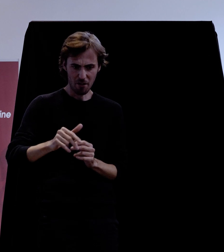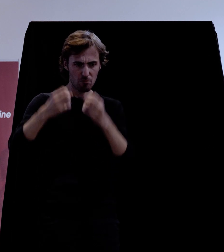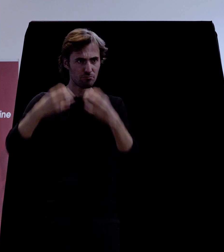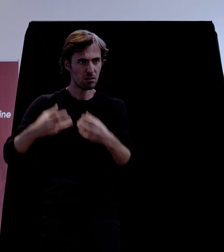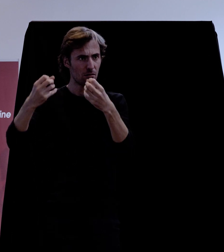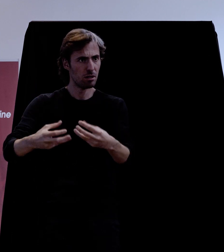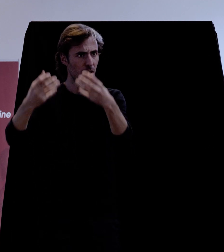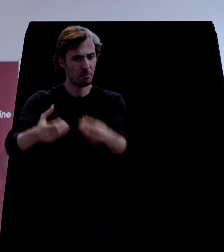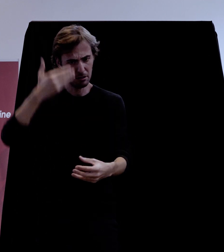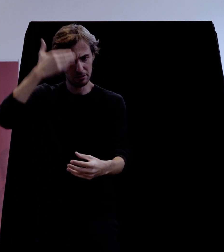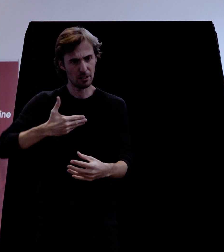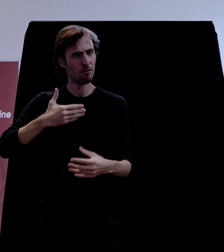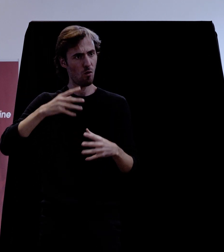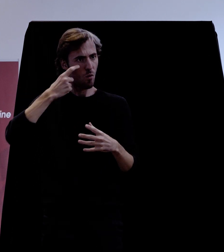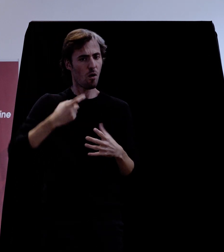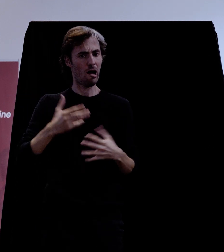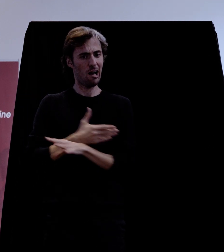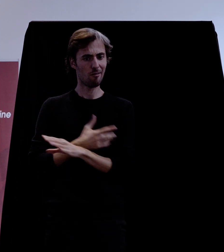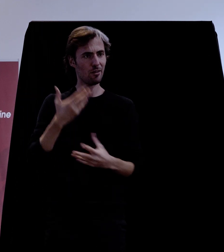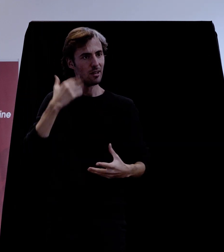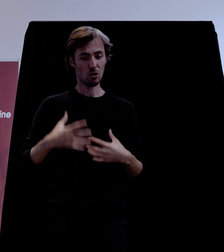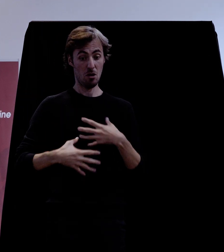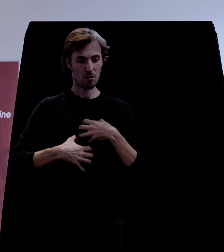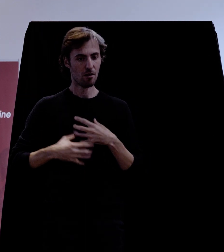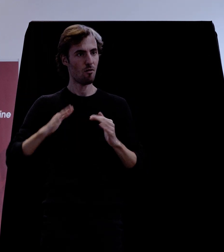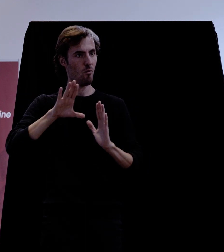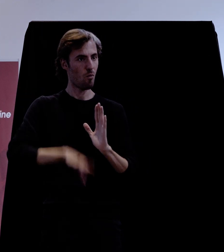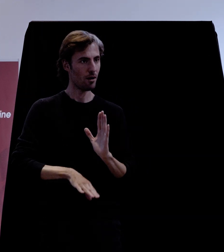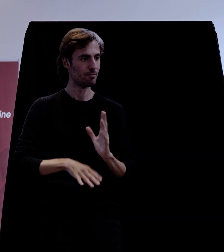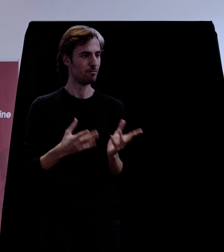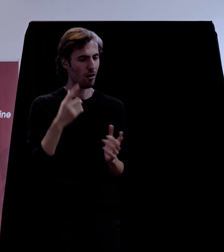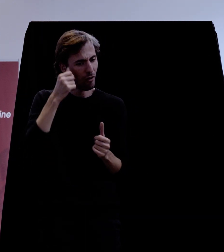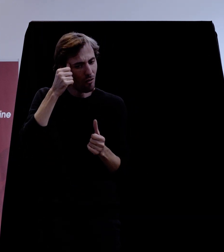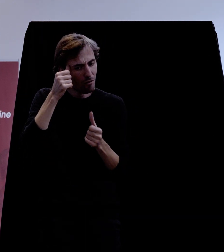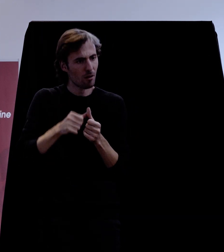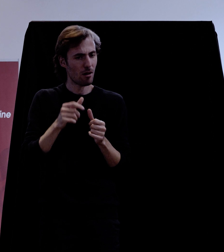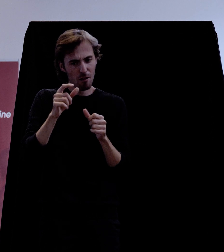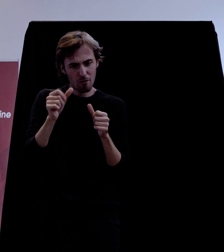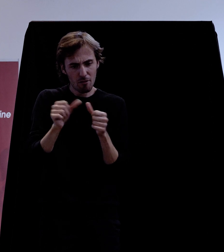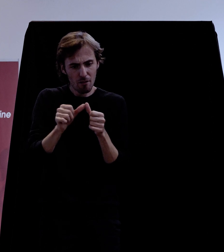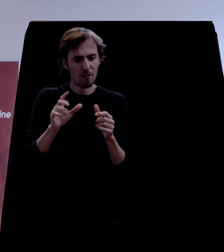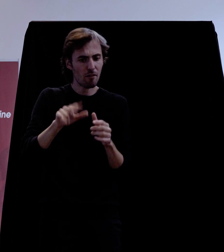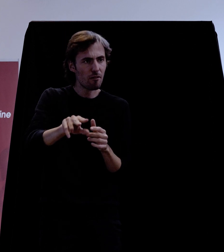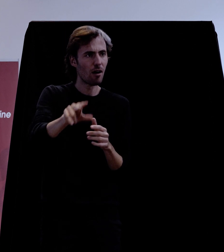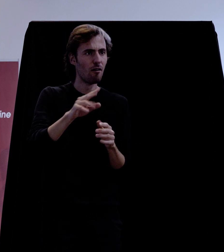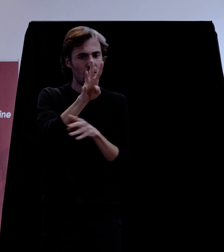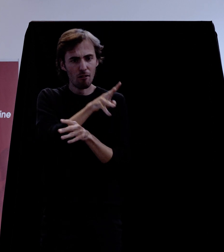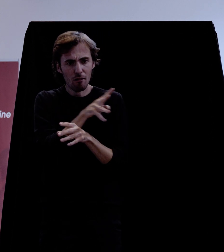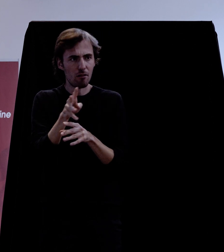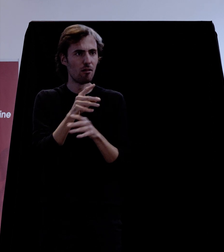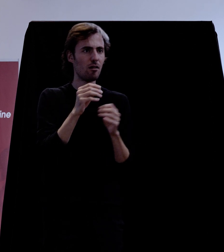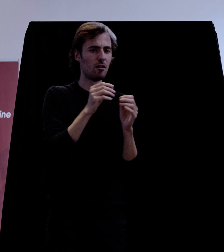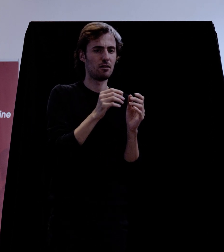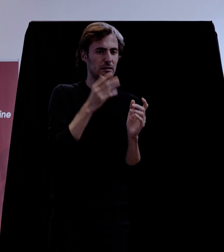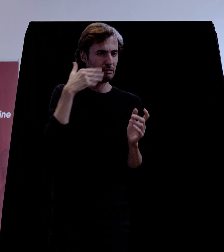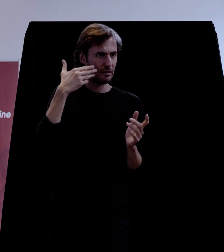do something because maybe it's on the calendar system, maybe it's just part of the routine, but a predictable life is